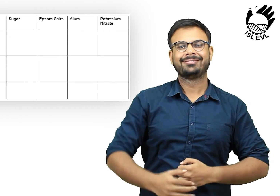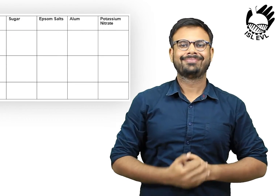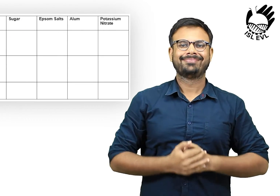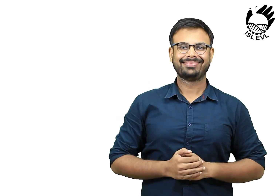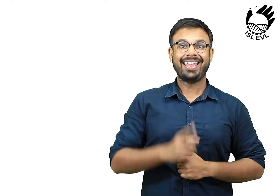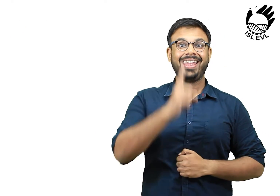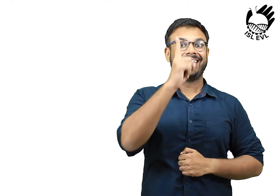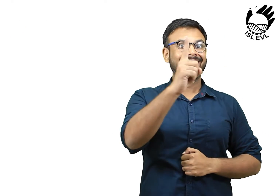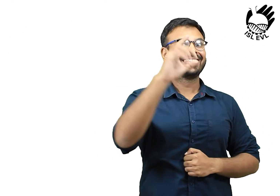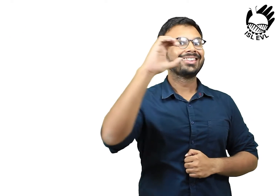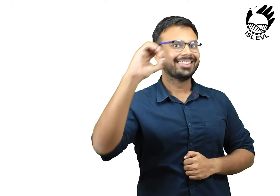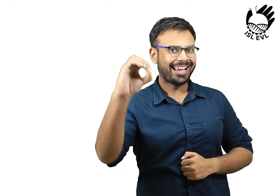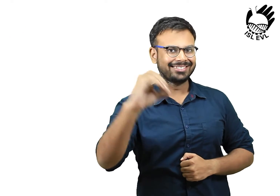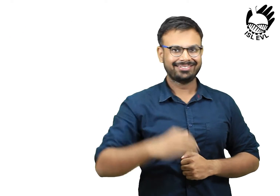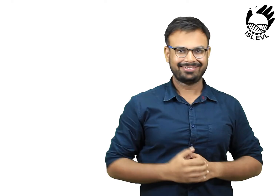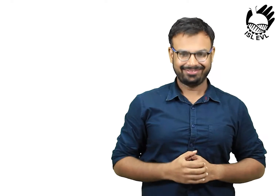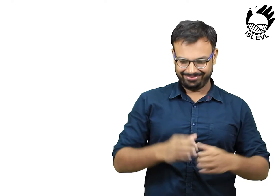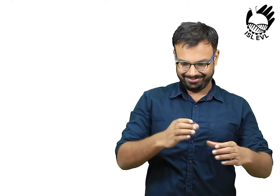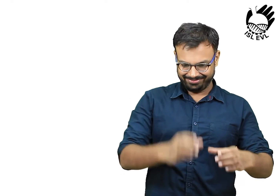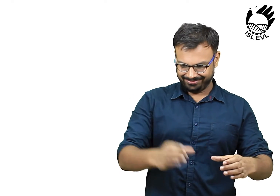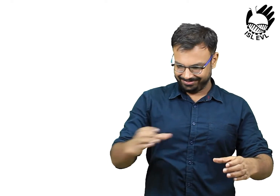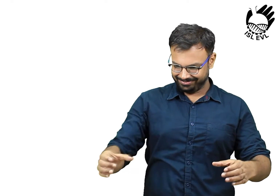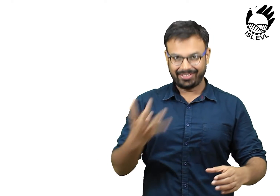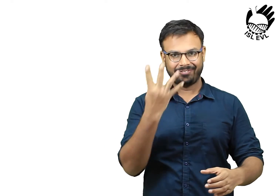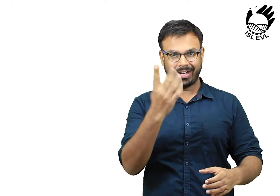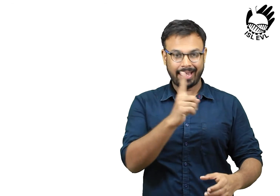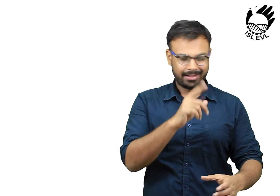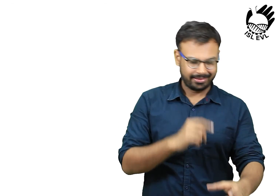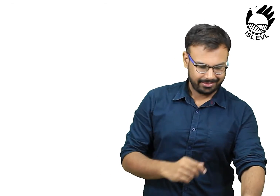to encourage crystal growth.